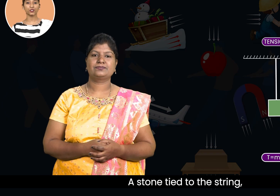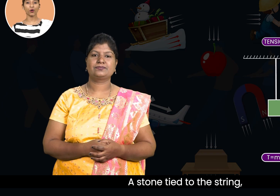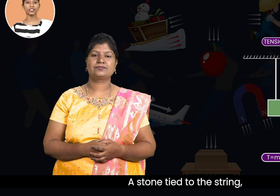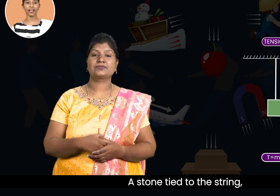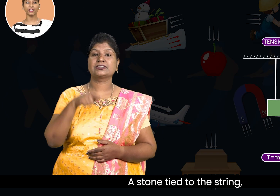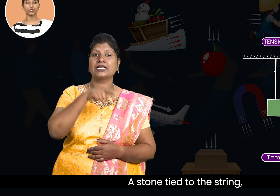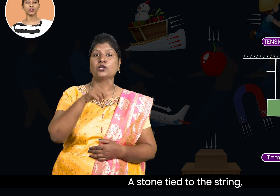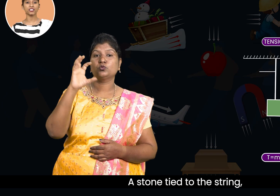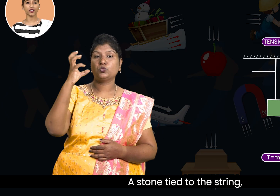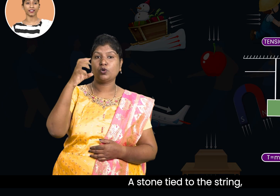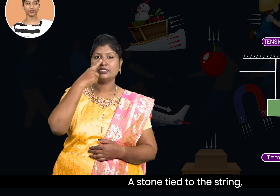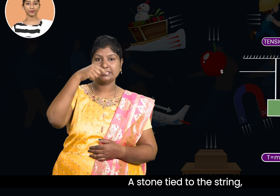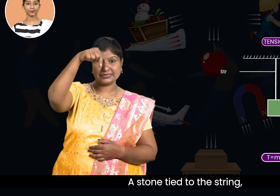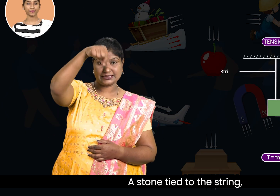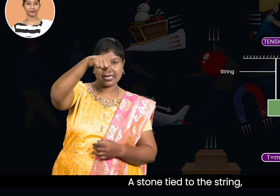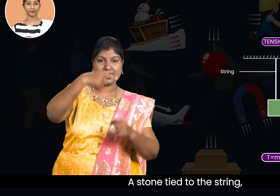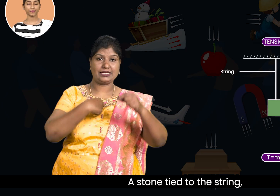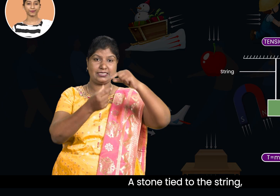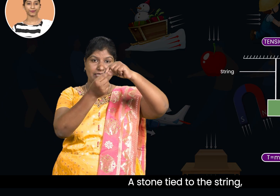A stone tied to the string.